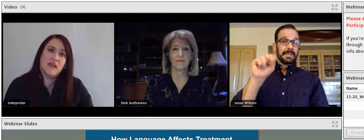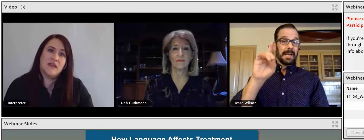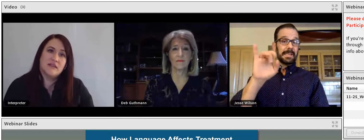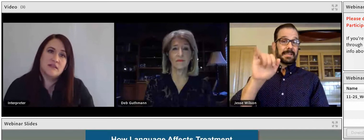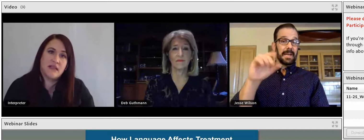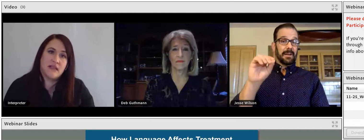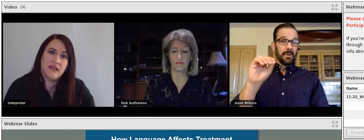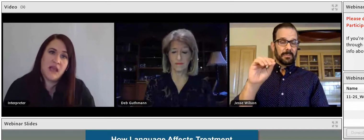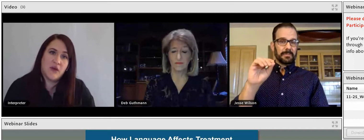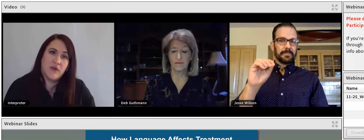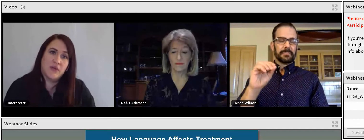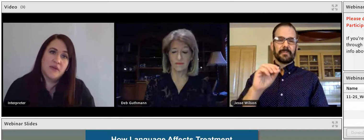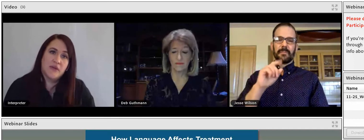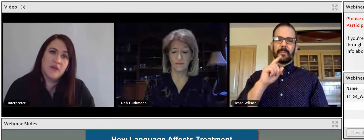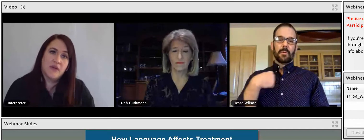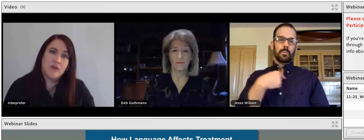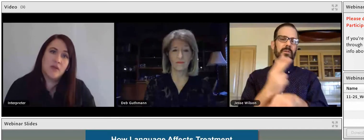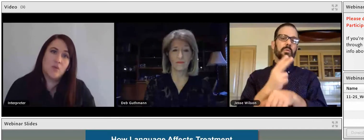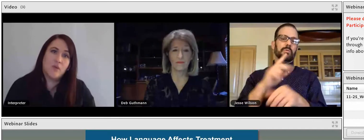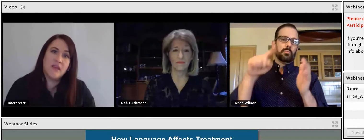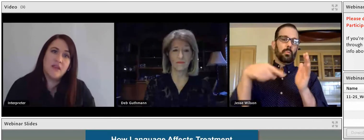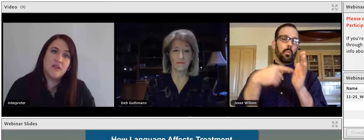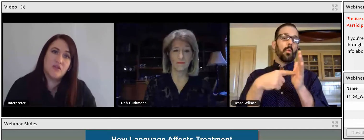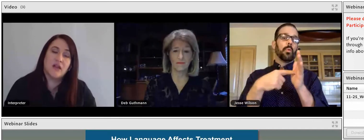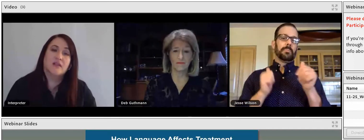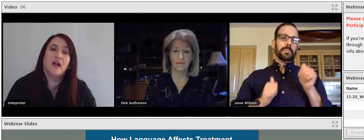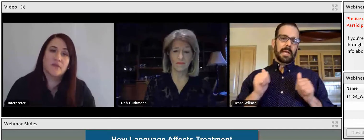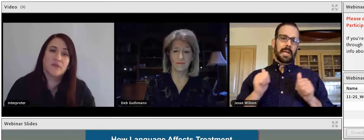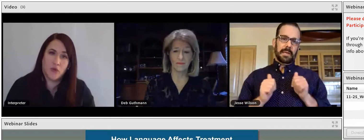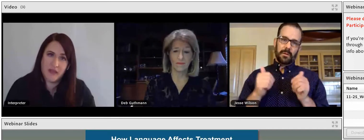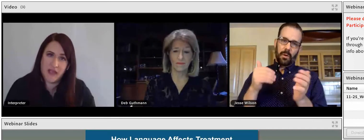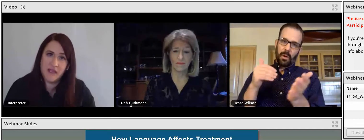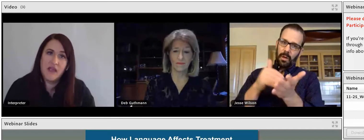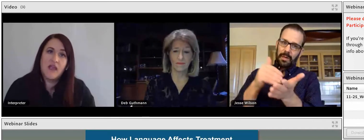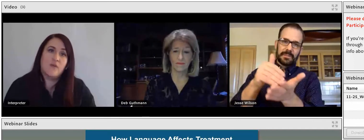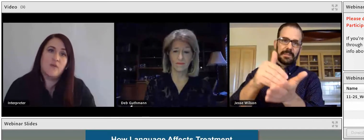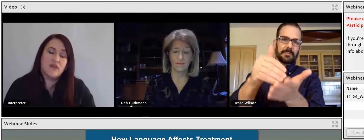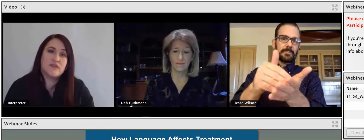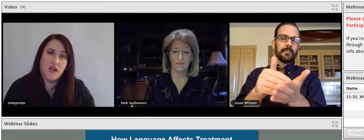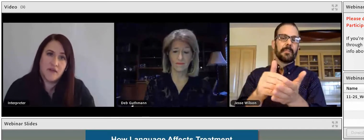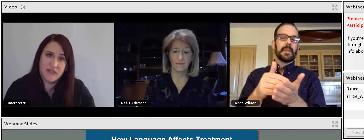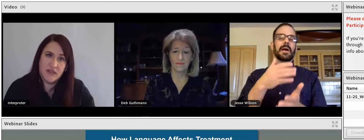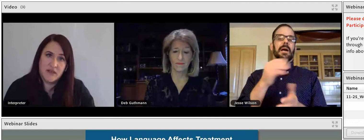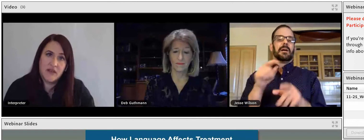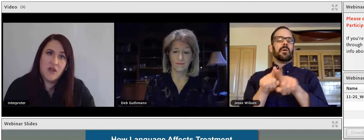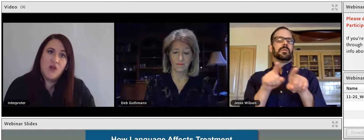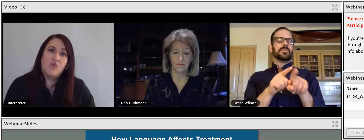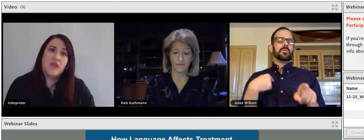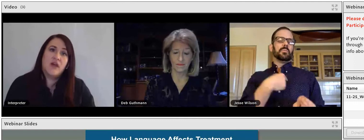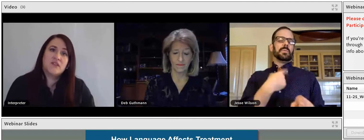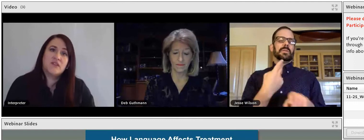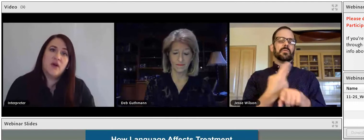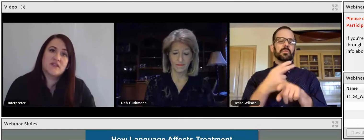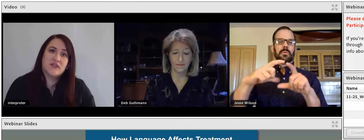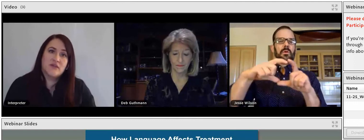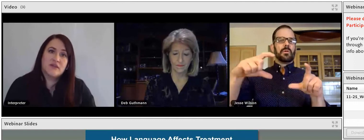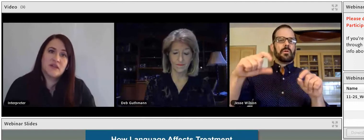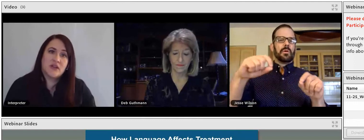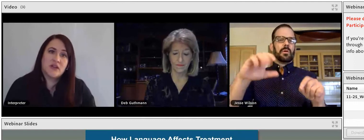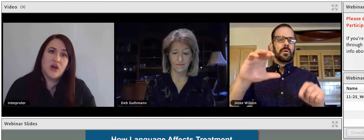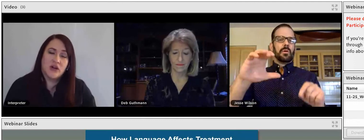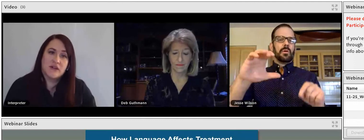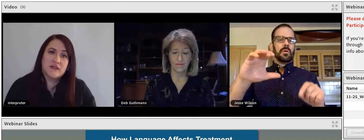For my program in San Diego, we use a lot of role play, and we use it often. We